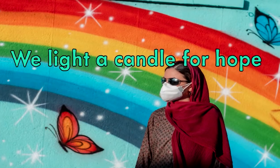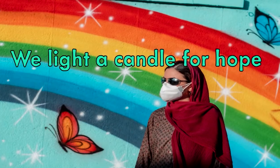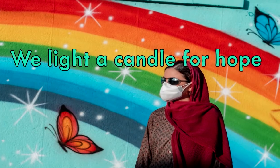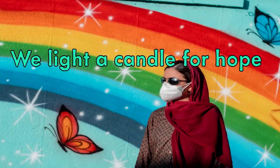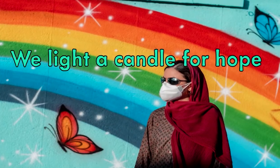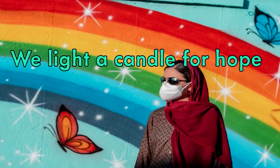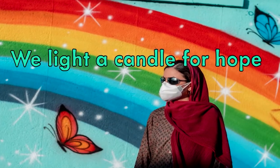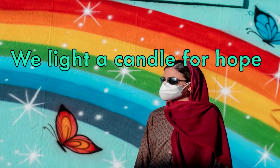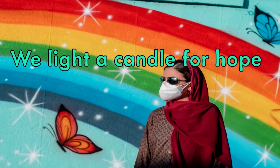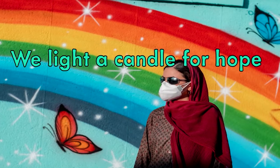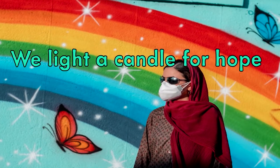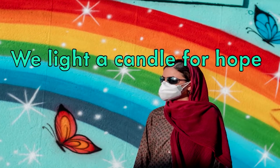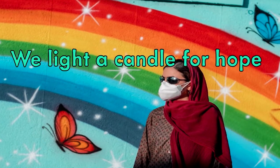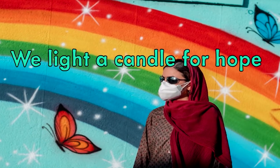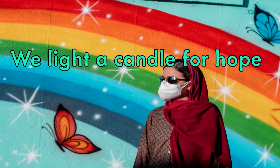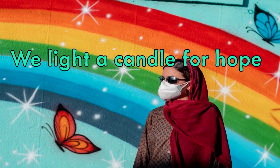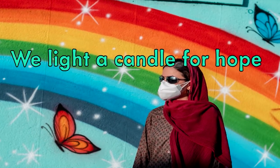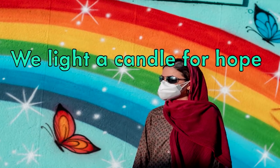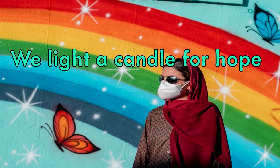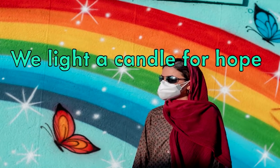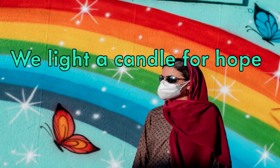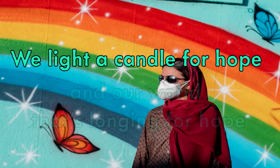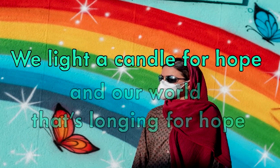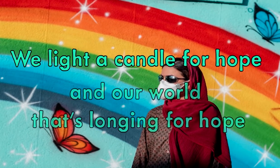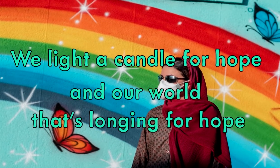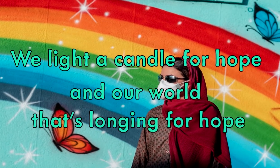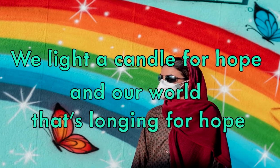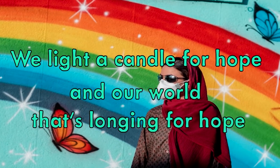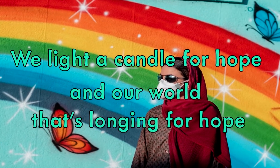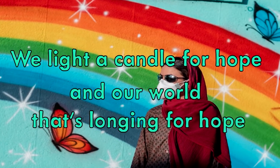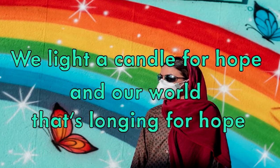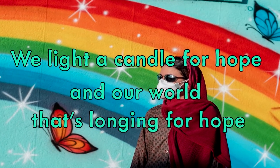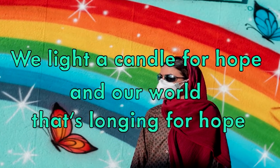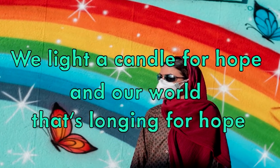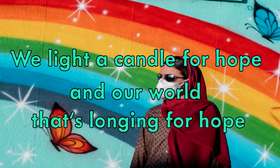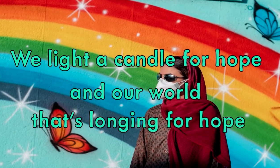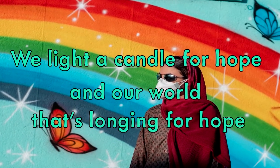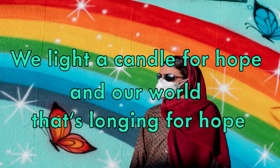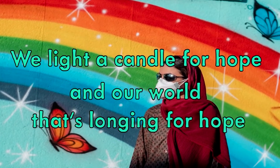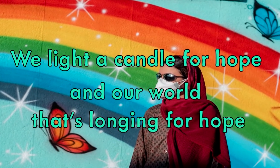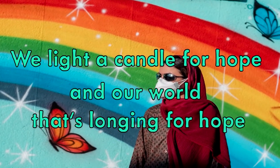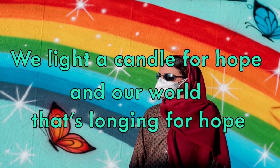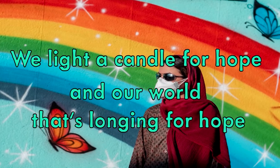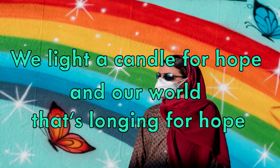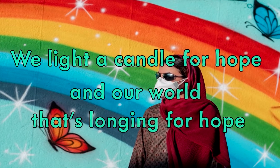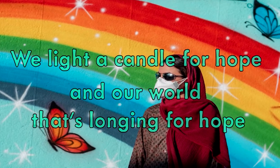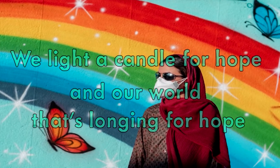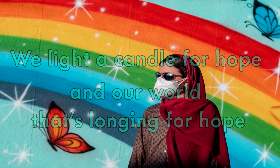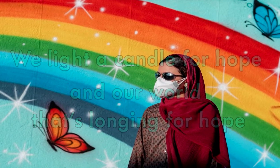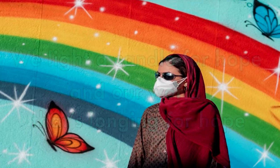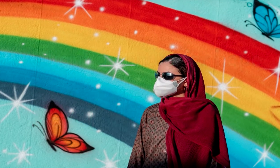We light a candle for hope and a world that's longing for.